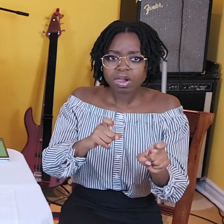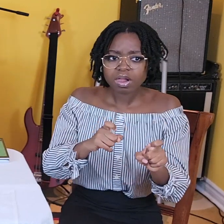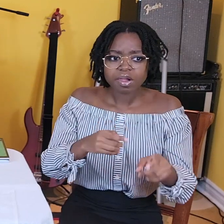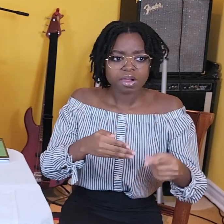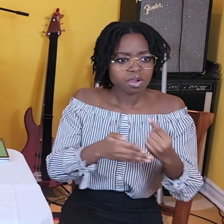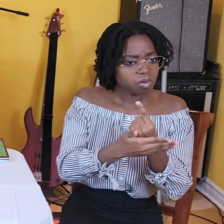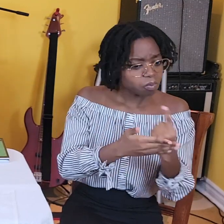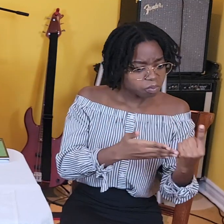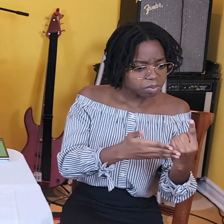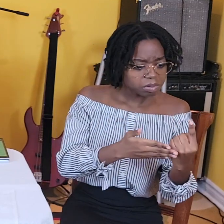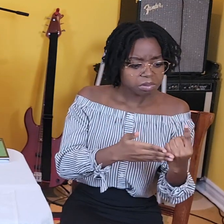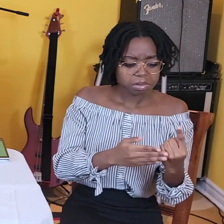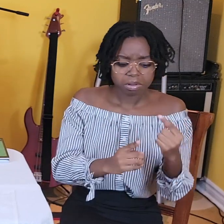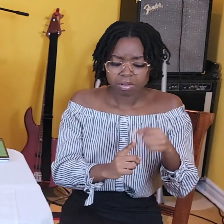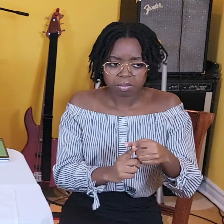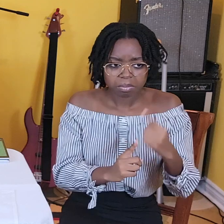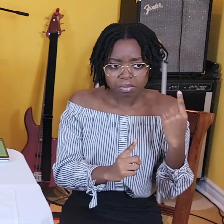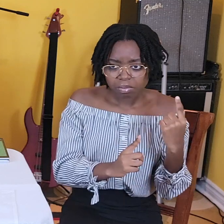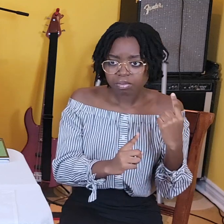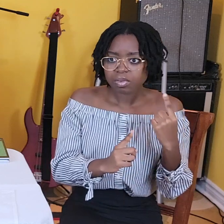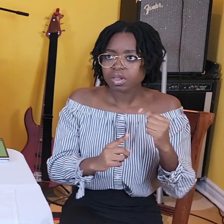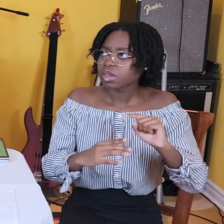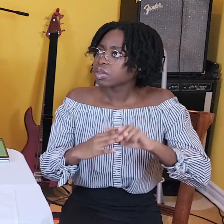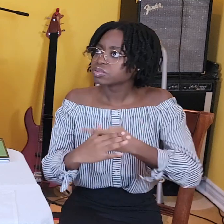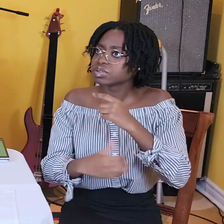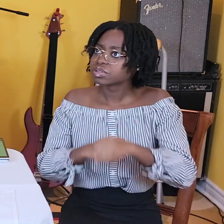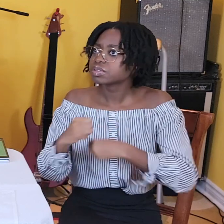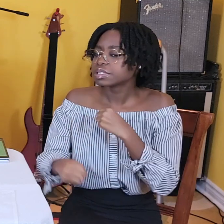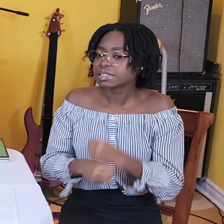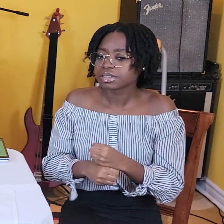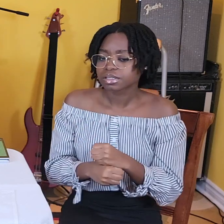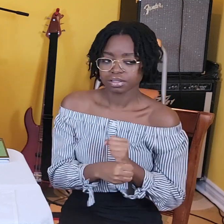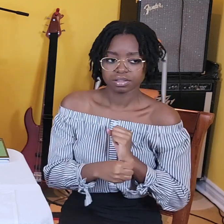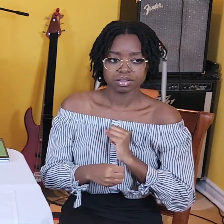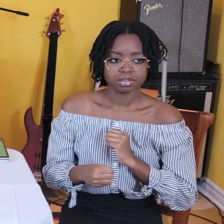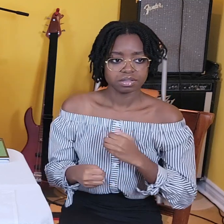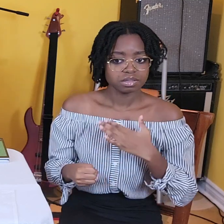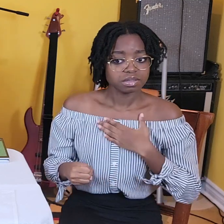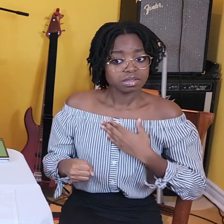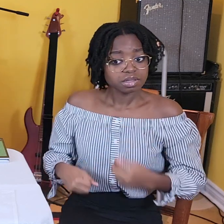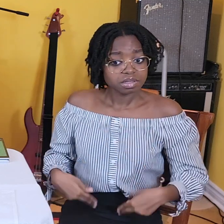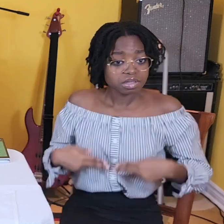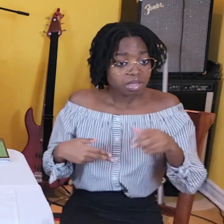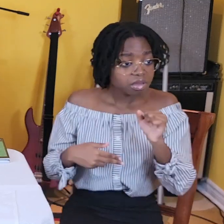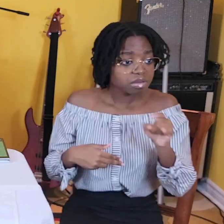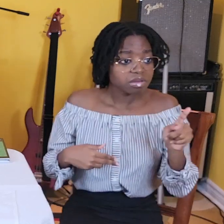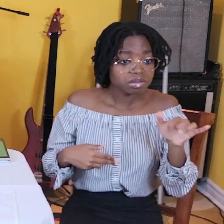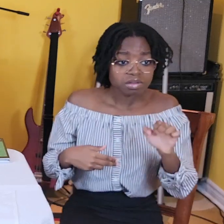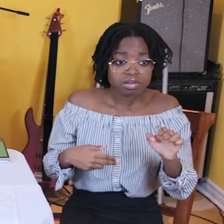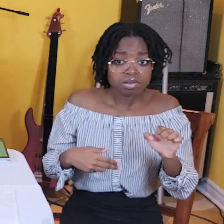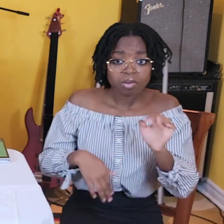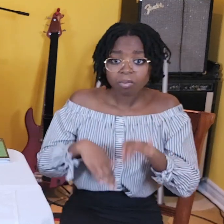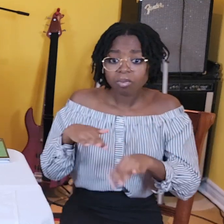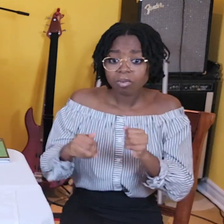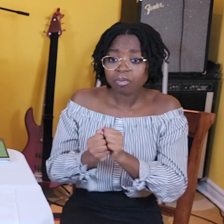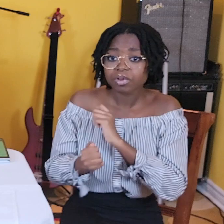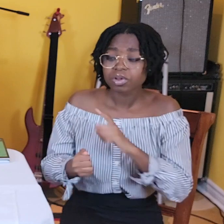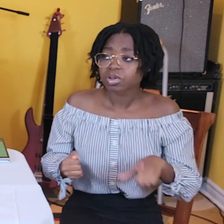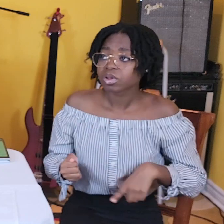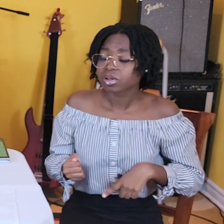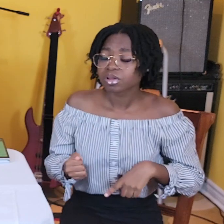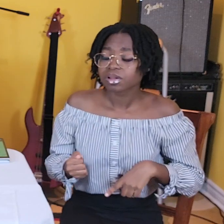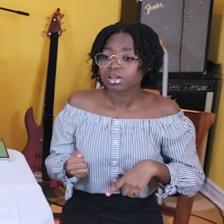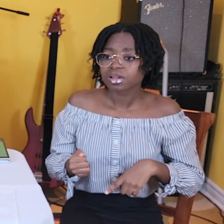the beginning of this year, how's our lifestyle been like? Our walk with the Lord, what's it been like? Shall we